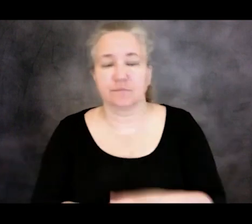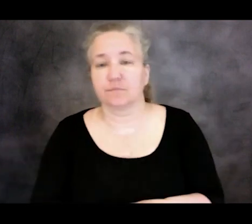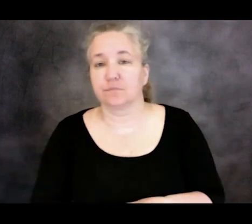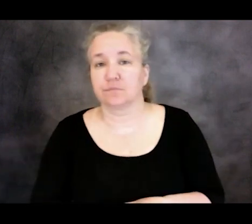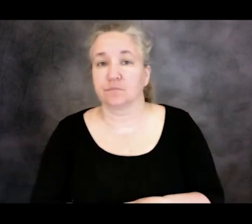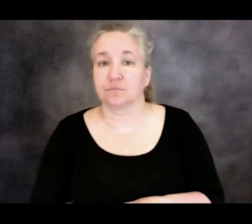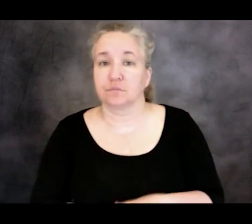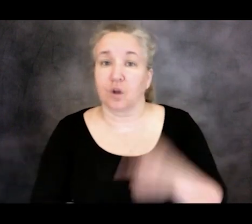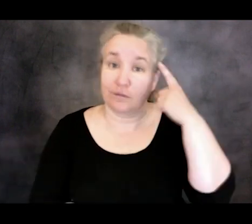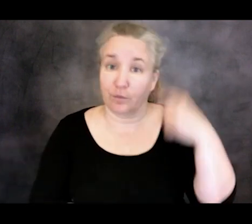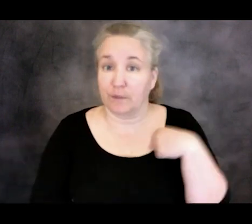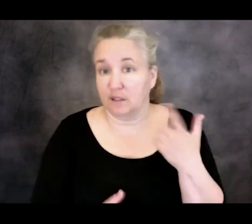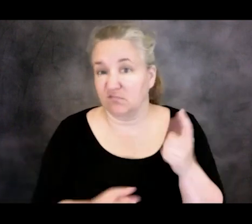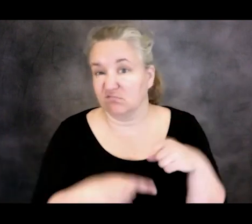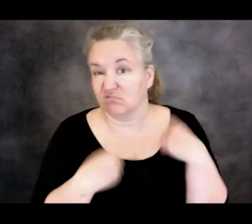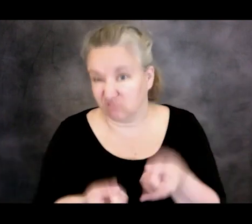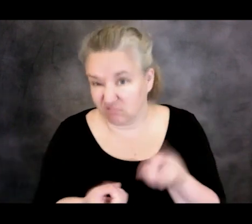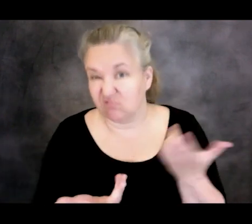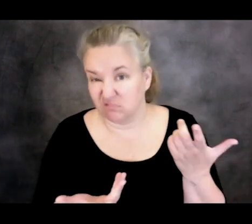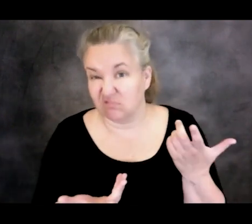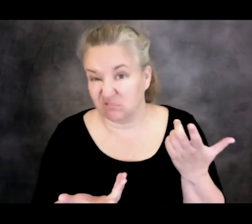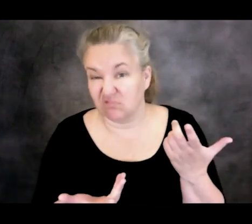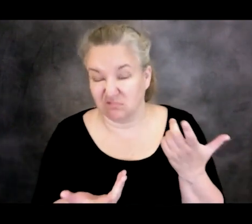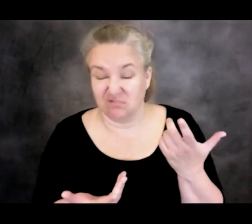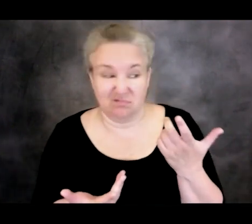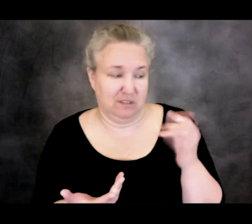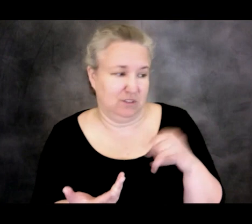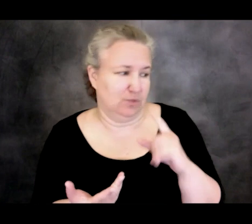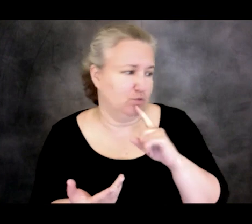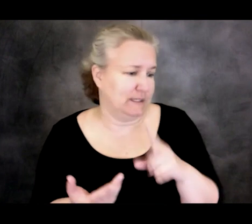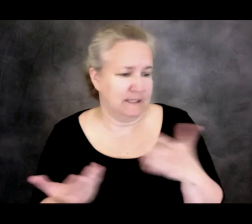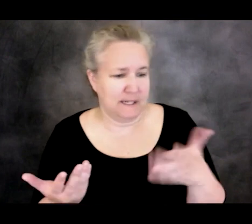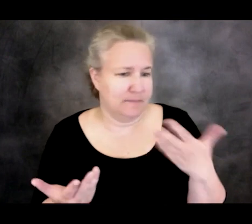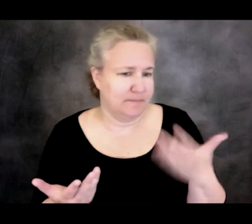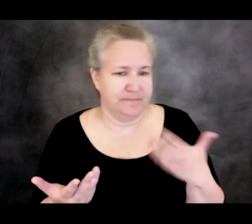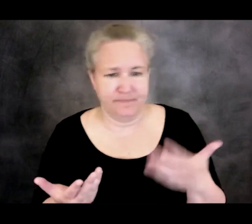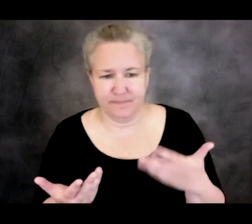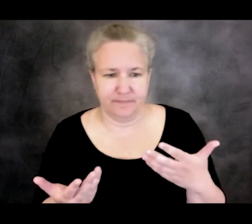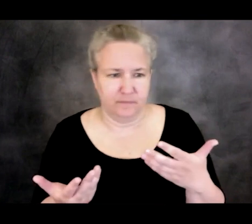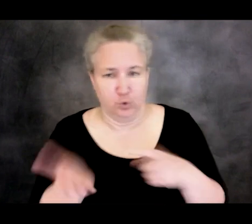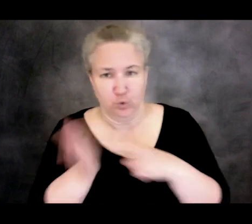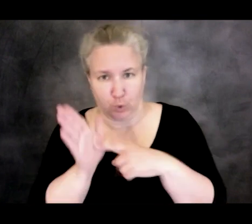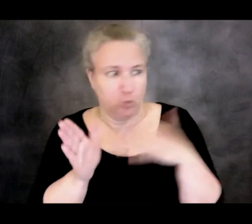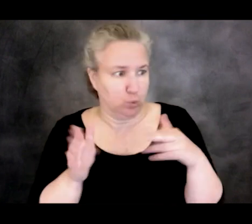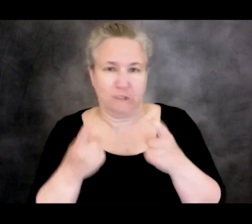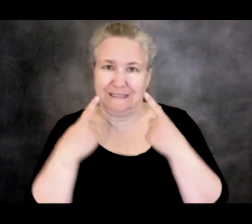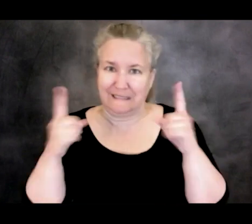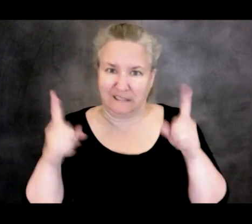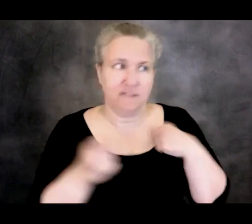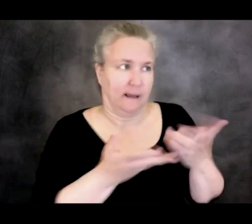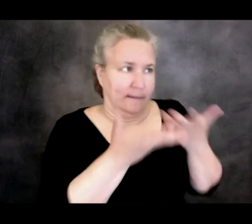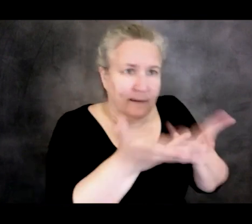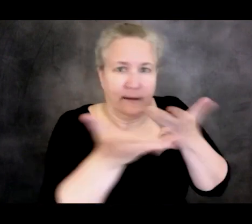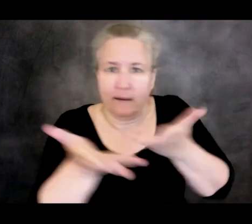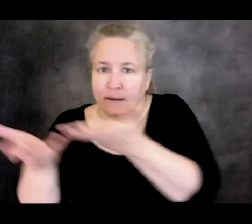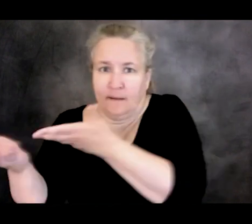a real, for me, I think that has been a real kind of mark of success. Can